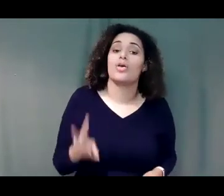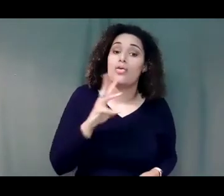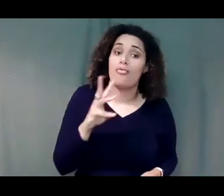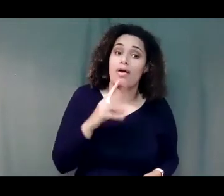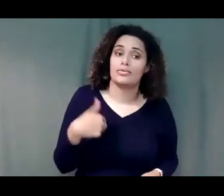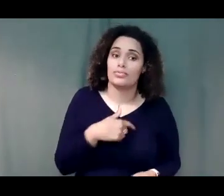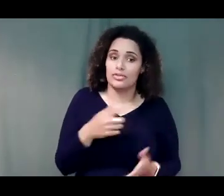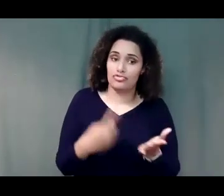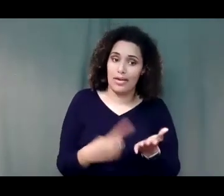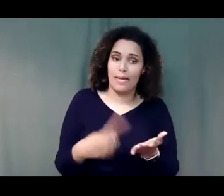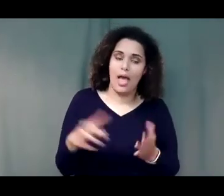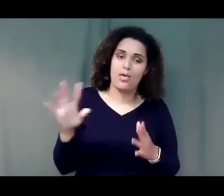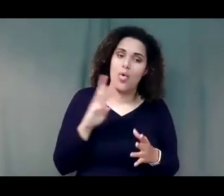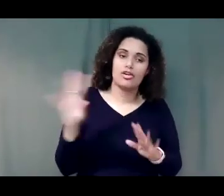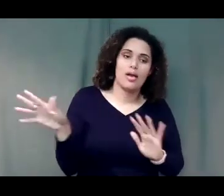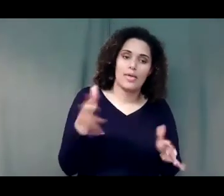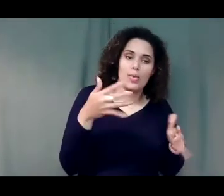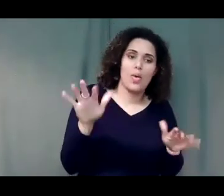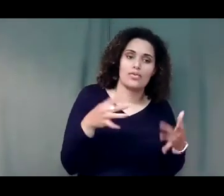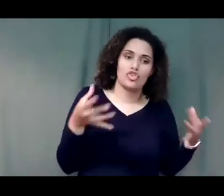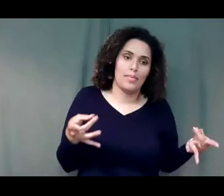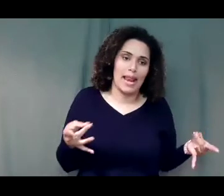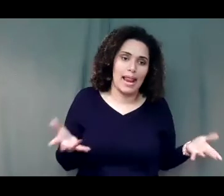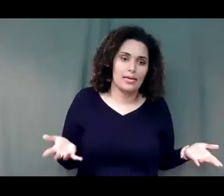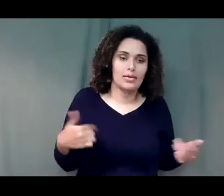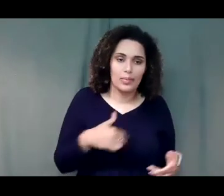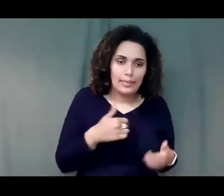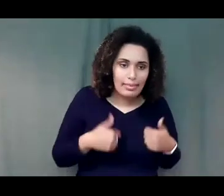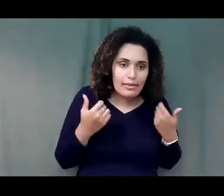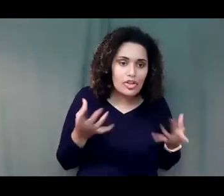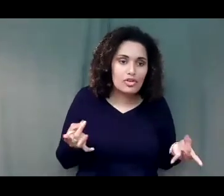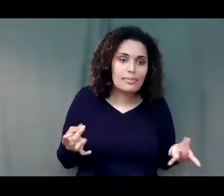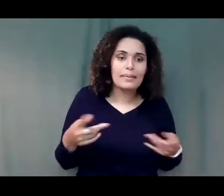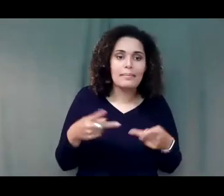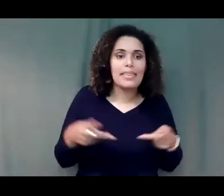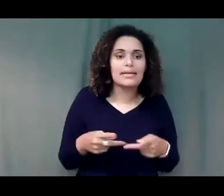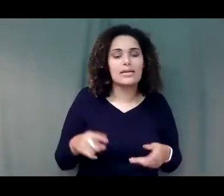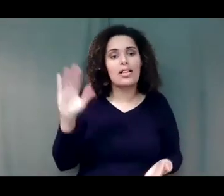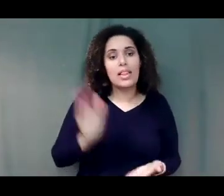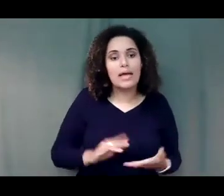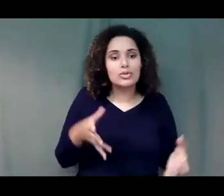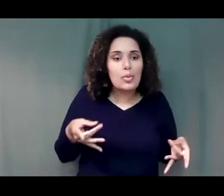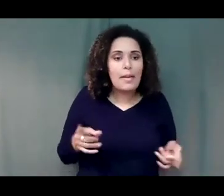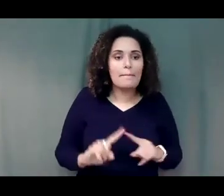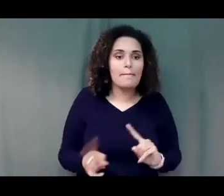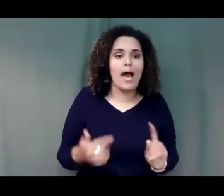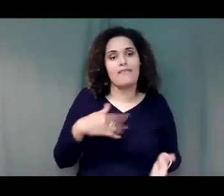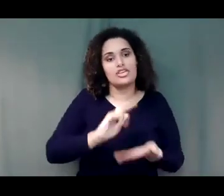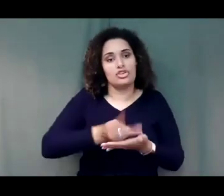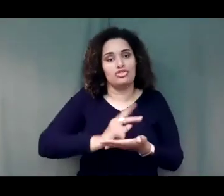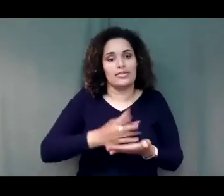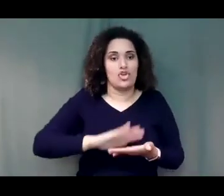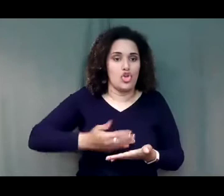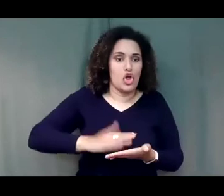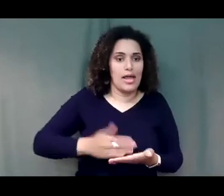through is really just humidity. And we're in a humid place, or even if you were in a less humid place, but you just had a kitchen and you were cooking